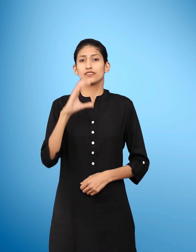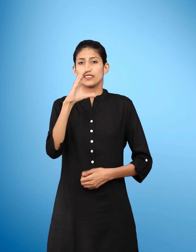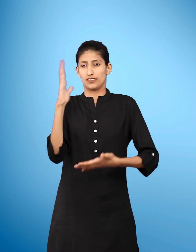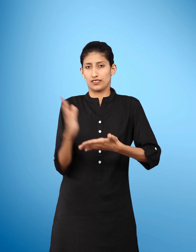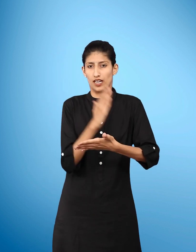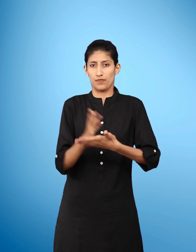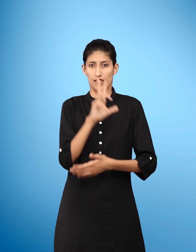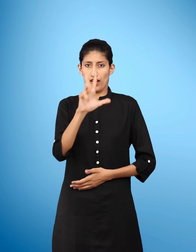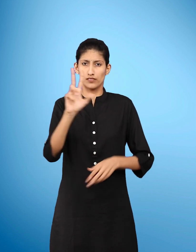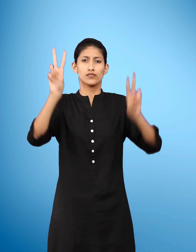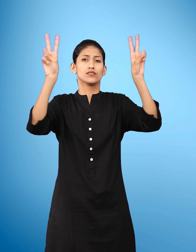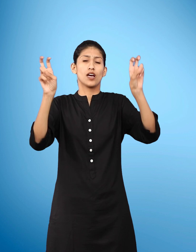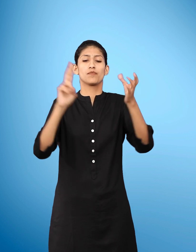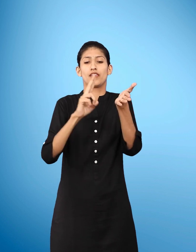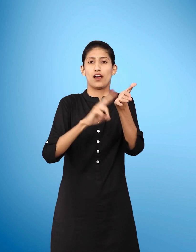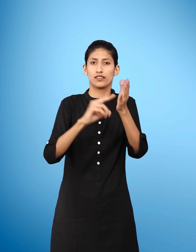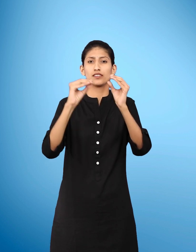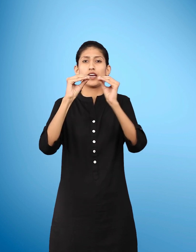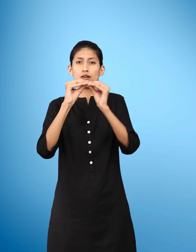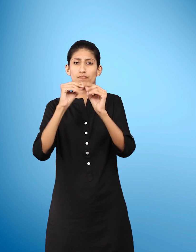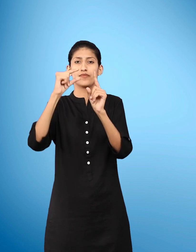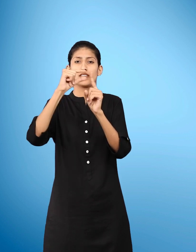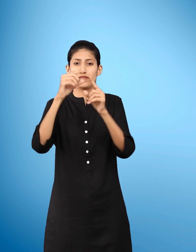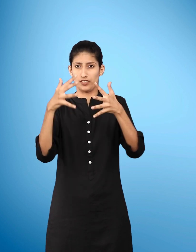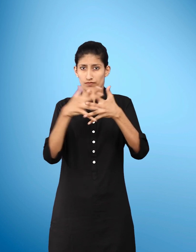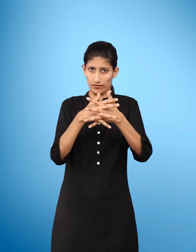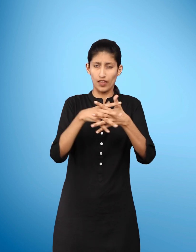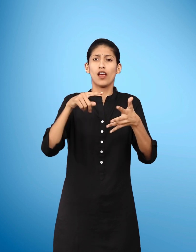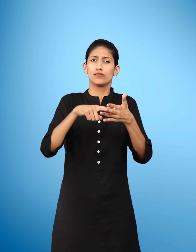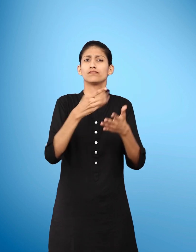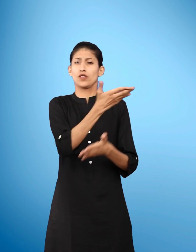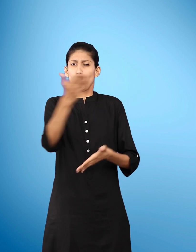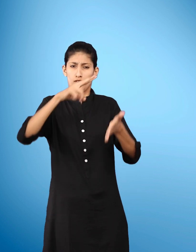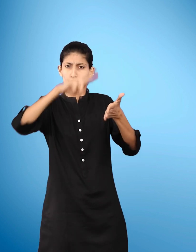You read about the northern black polished ware in Chapter 8.